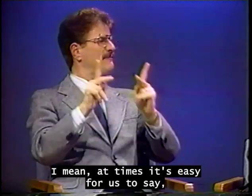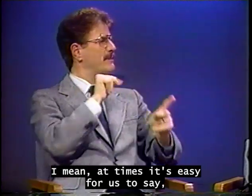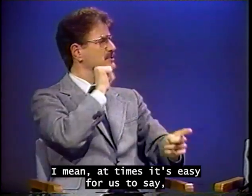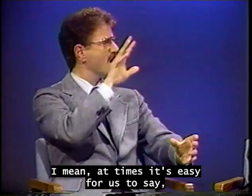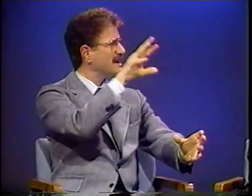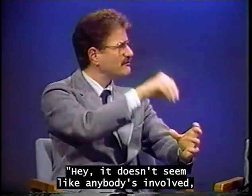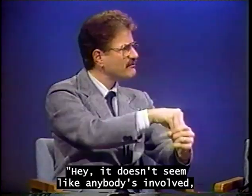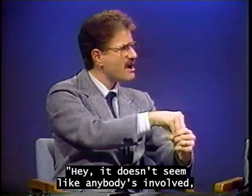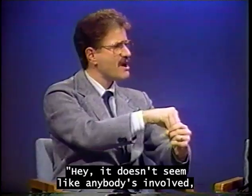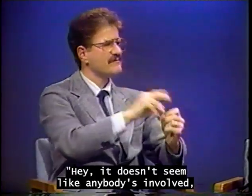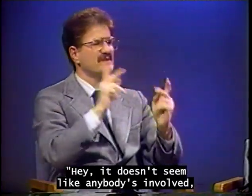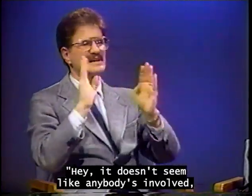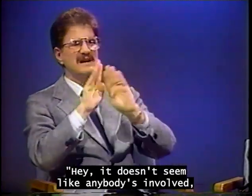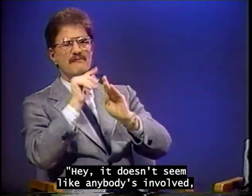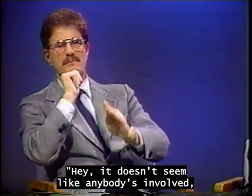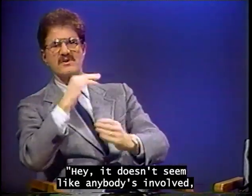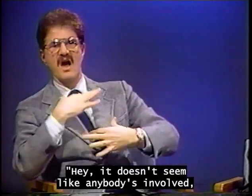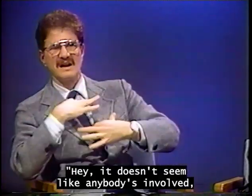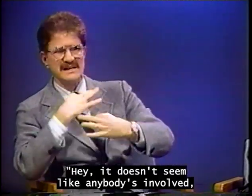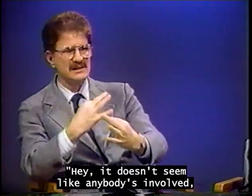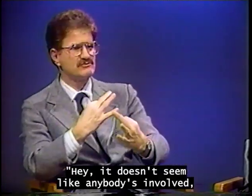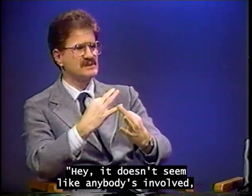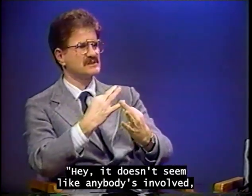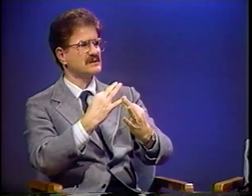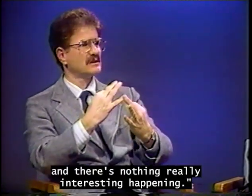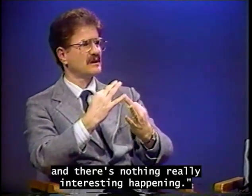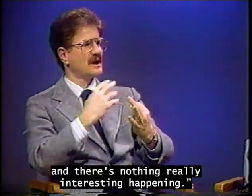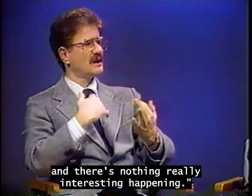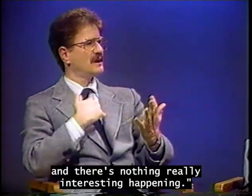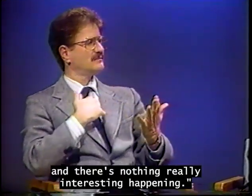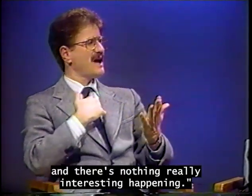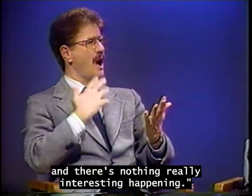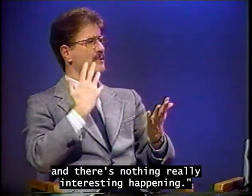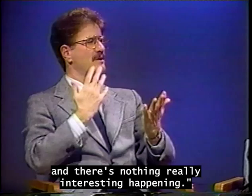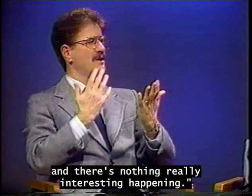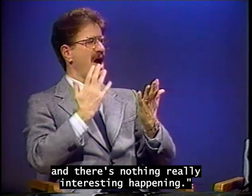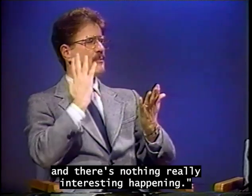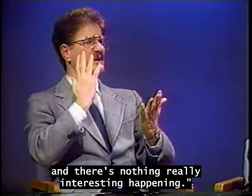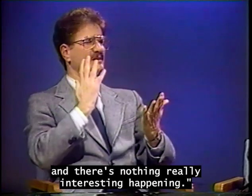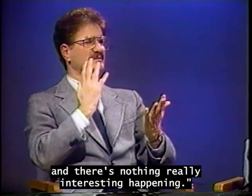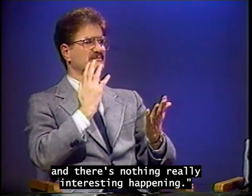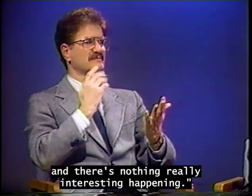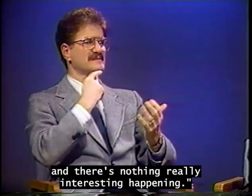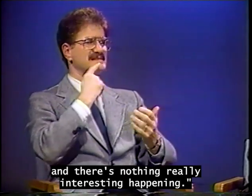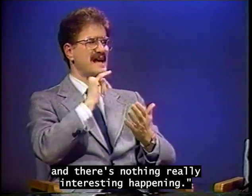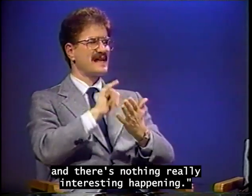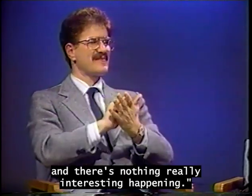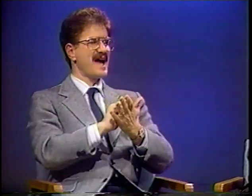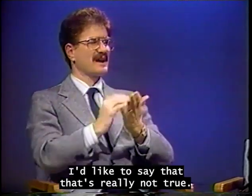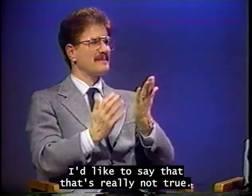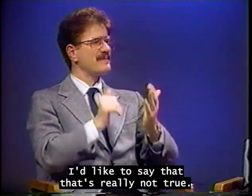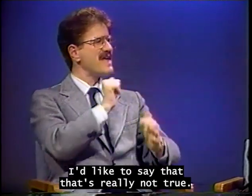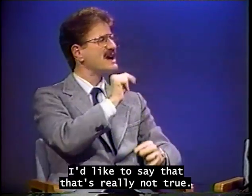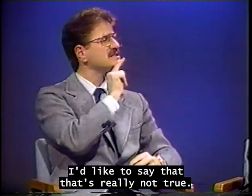easy for us to say, hey, it doesn't seem like anybody's involved and there's nothing really interesting happening. I'd like to say